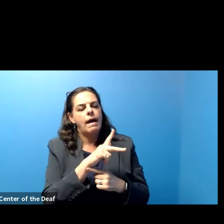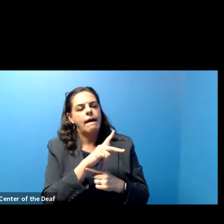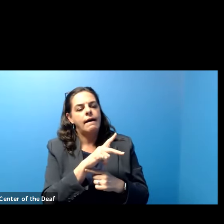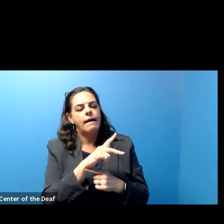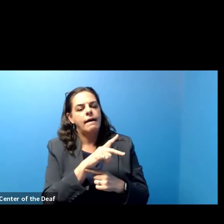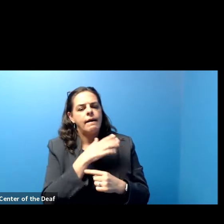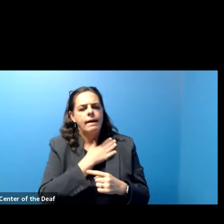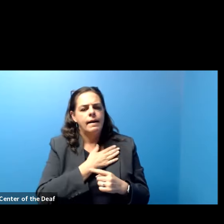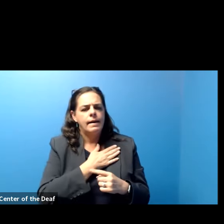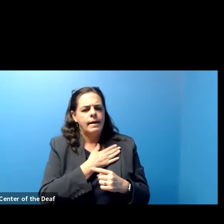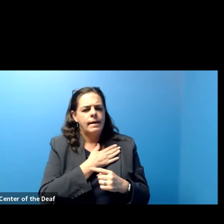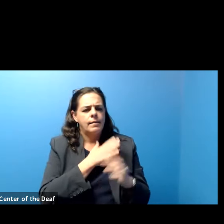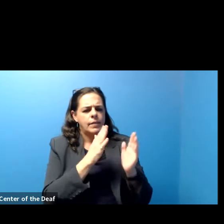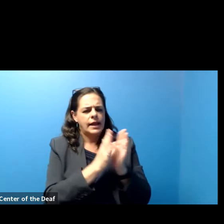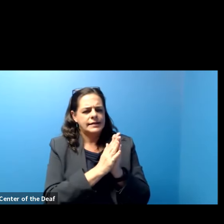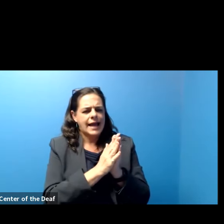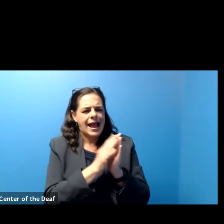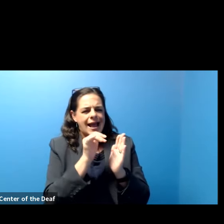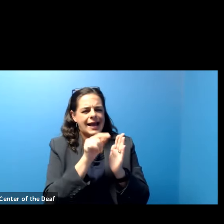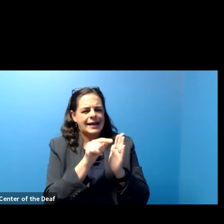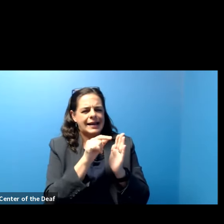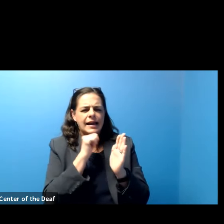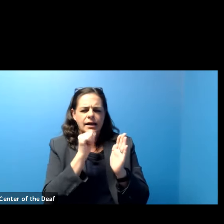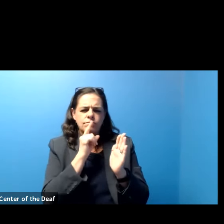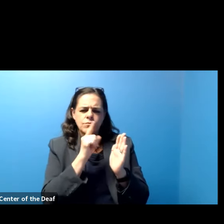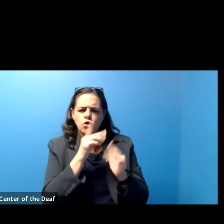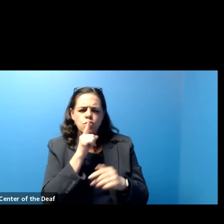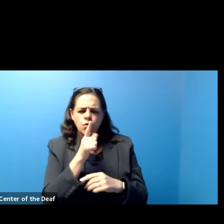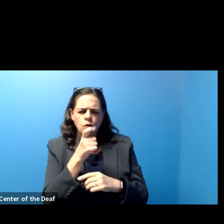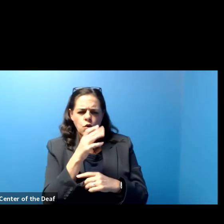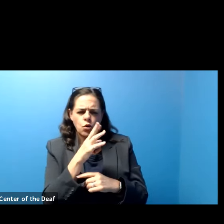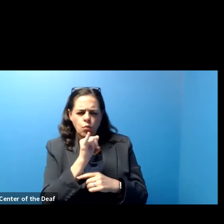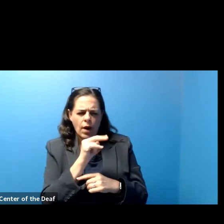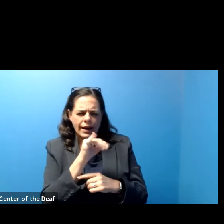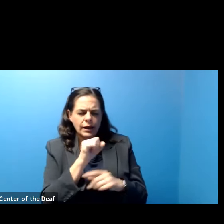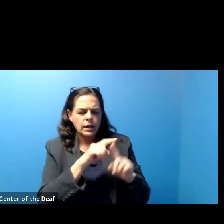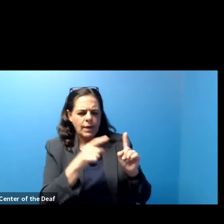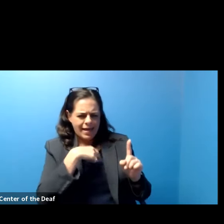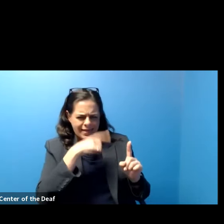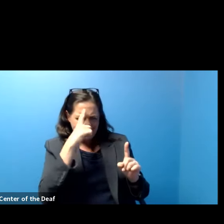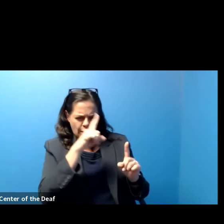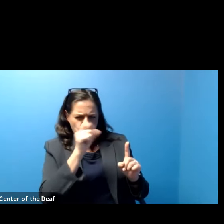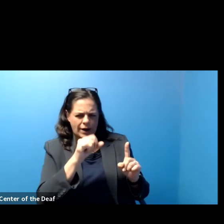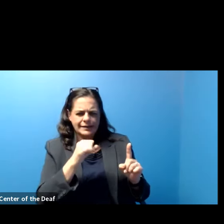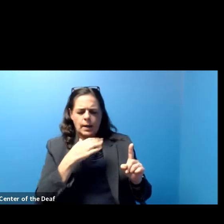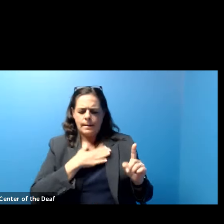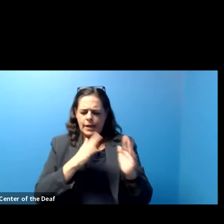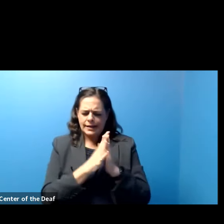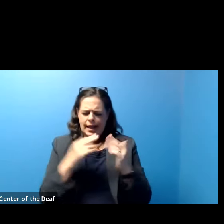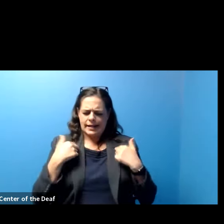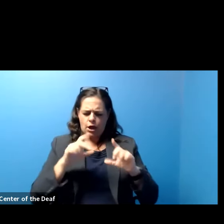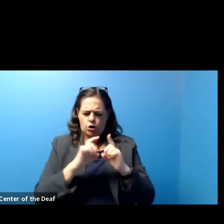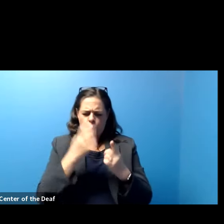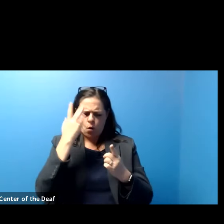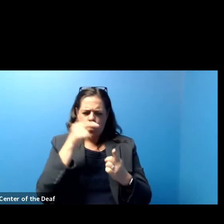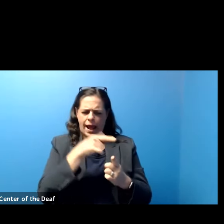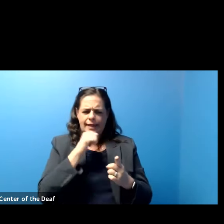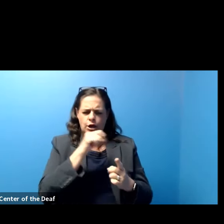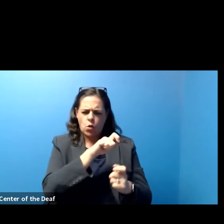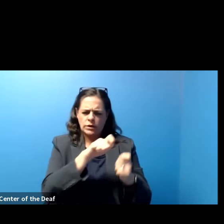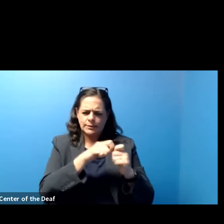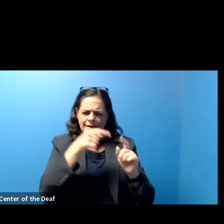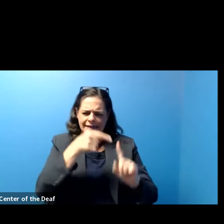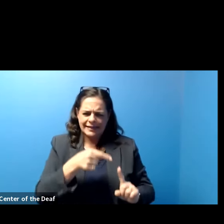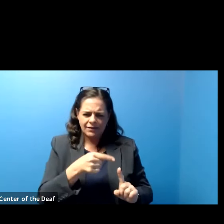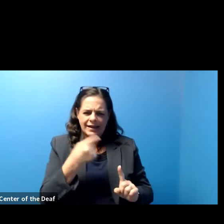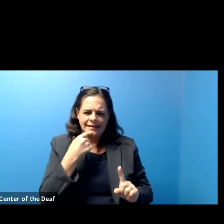please ask the health. I'm not sure who Ryan is, but I think the question is, please ask the health department why they don't specifically